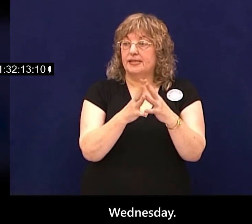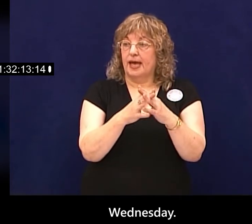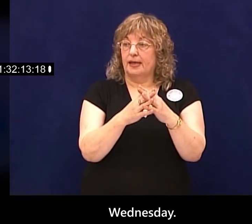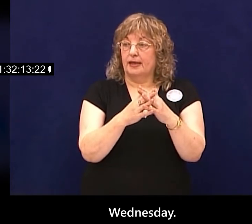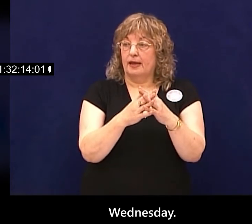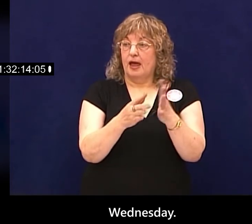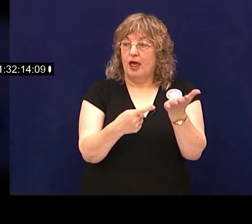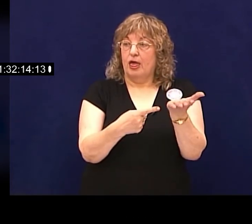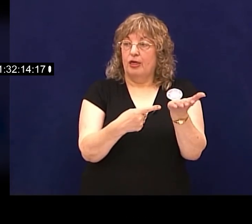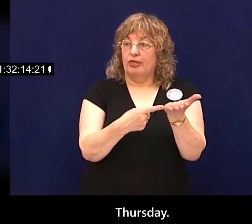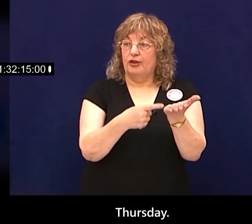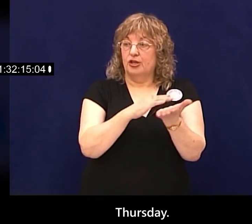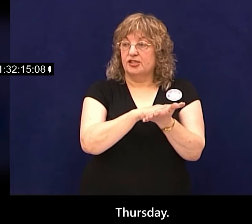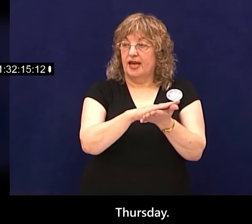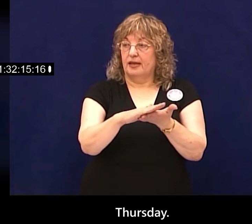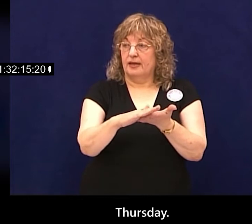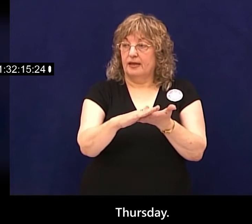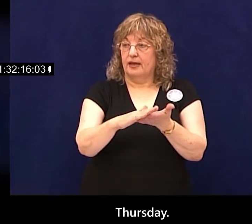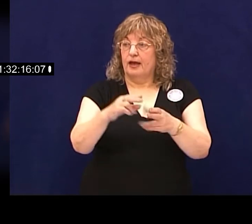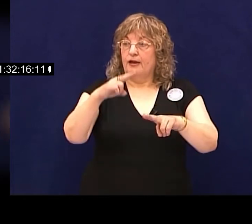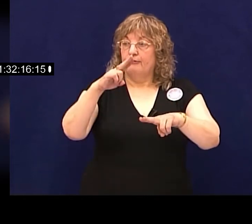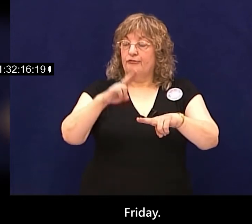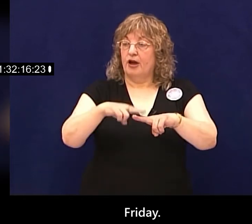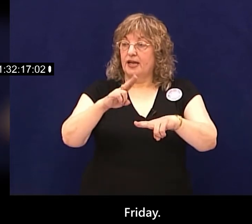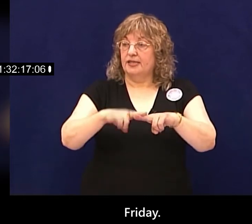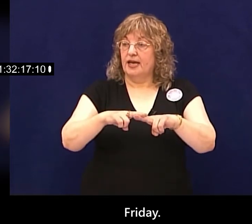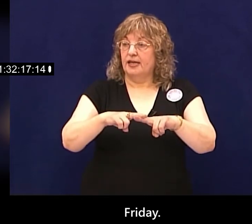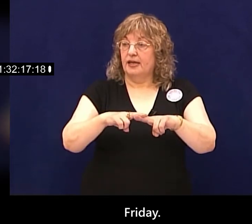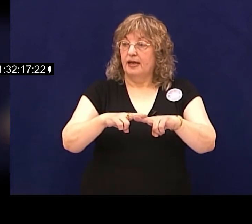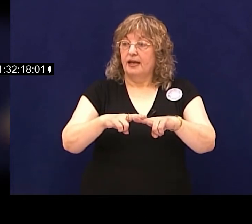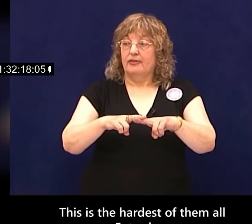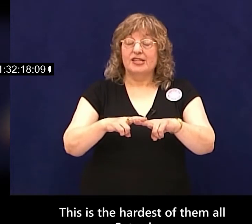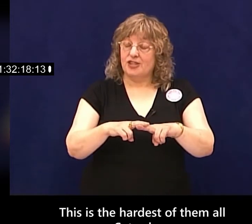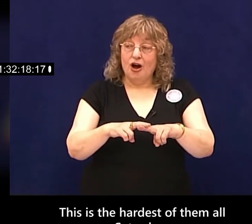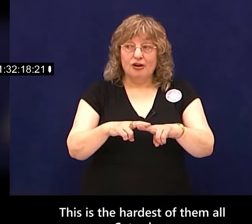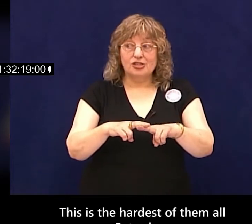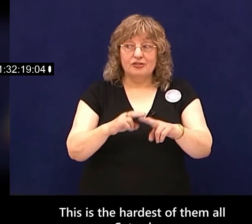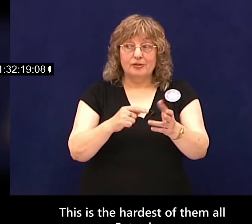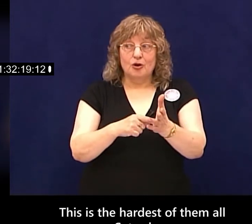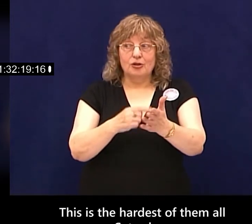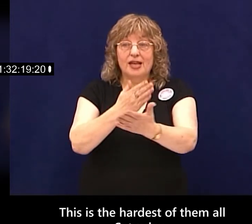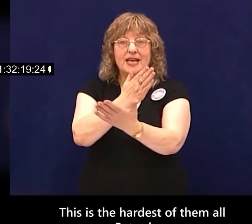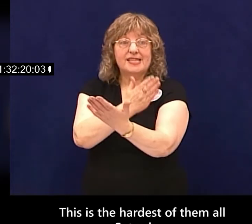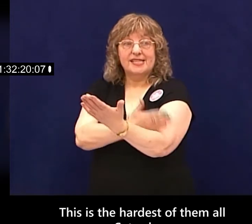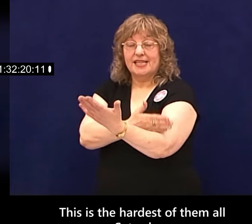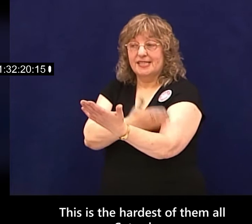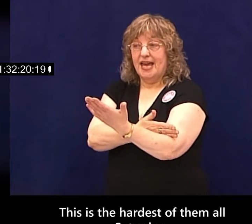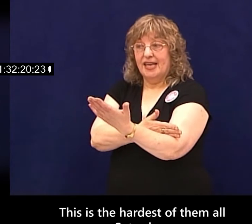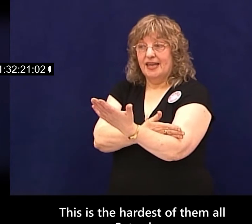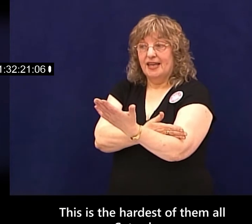Wednesday. Thursday. Friday. And this is the hardest of them all. Saturday.